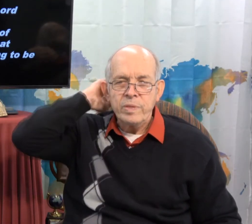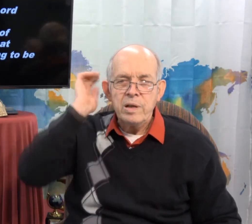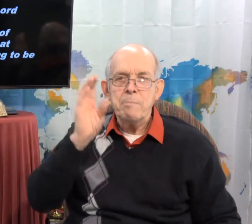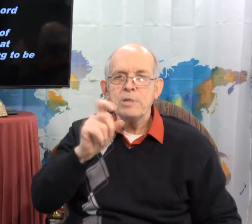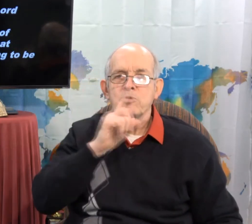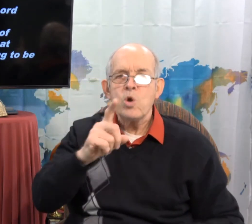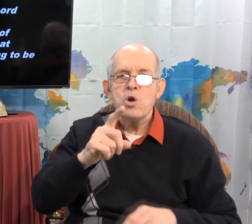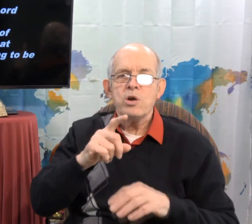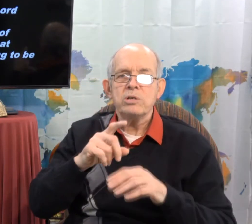Be sure